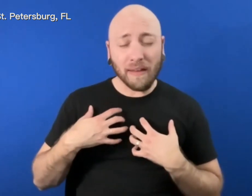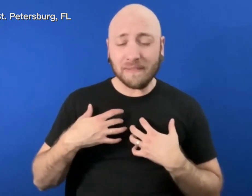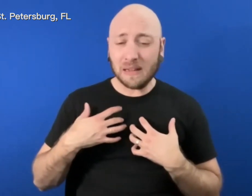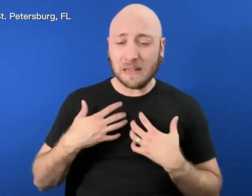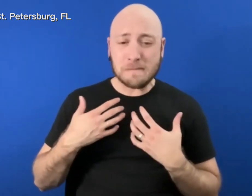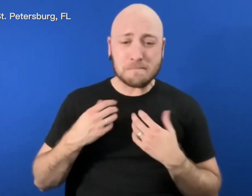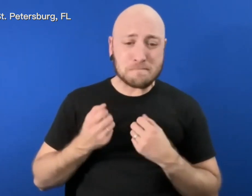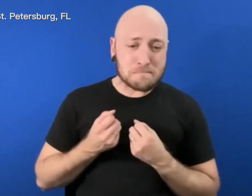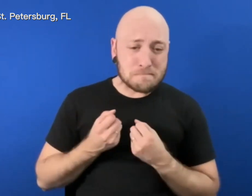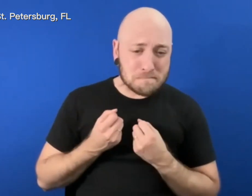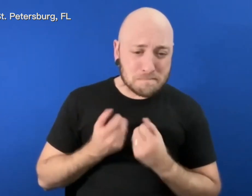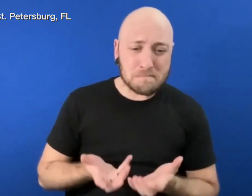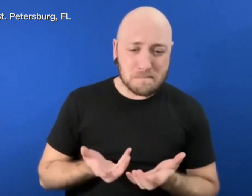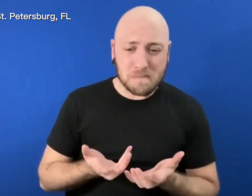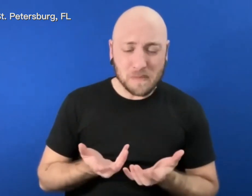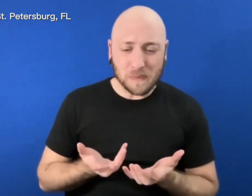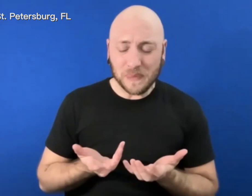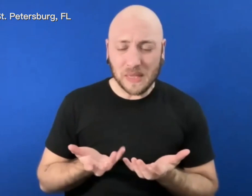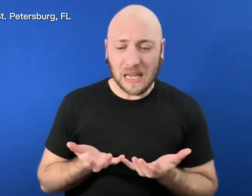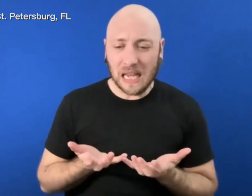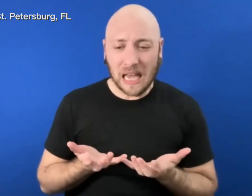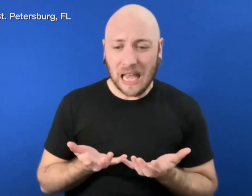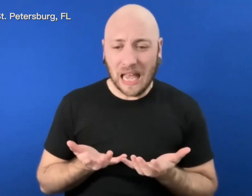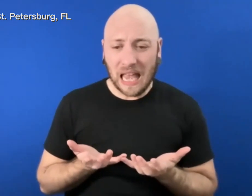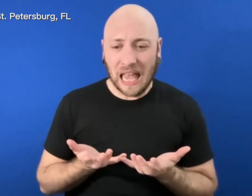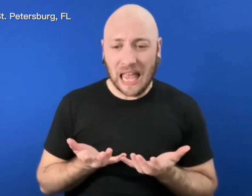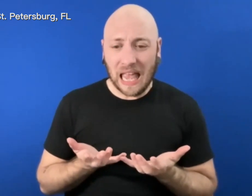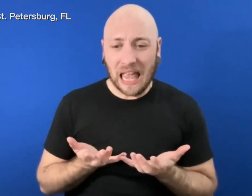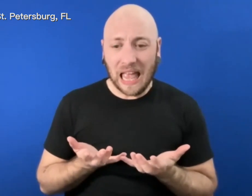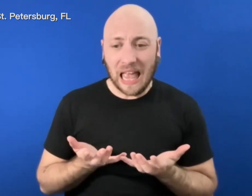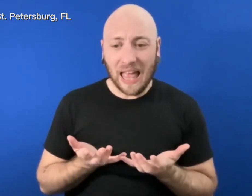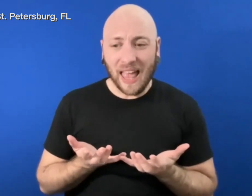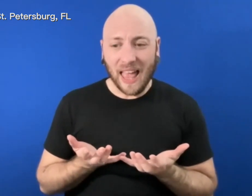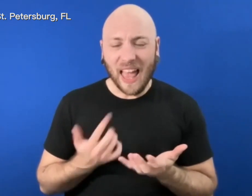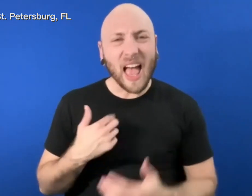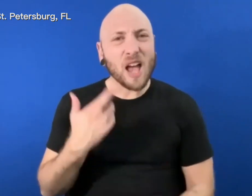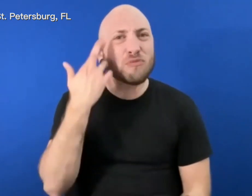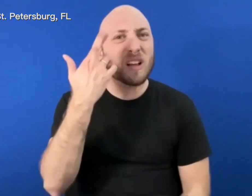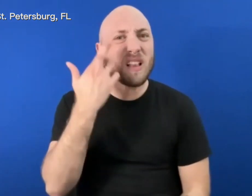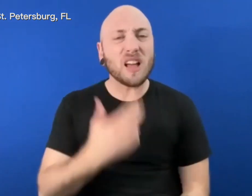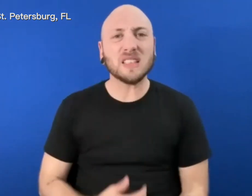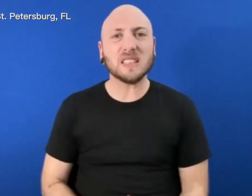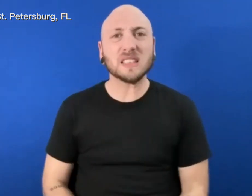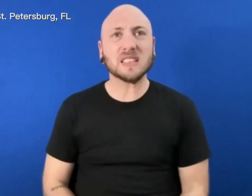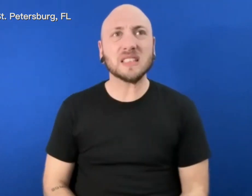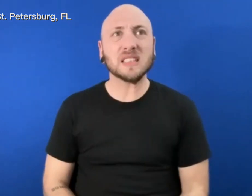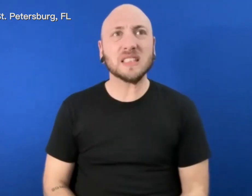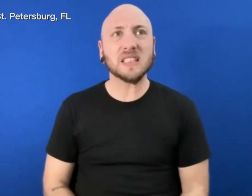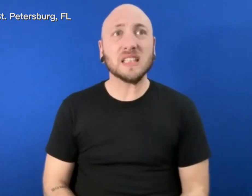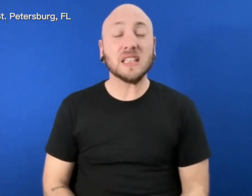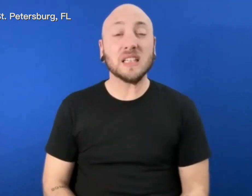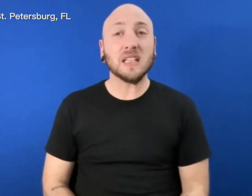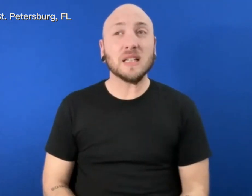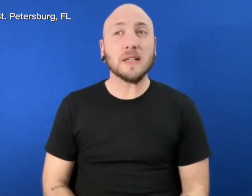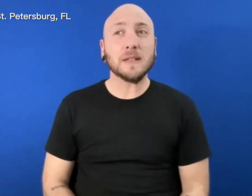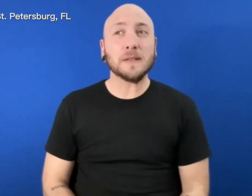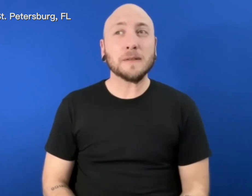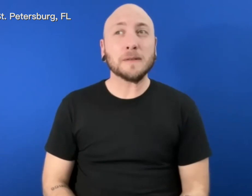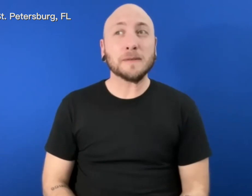It was far beyond that. I didn't want that to be my legacy. I didn't want my mom to have to